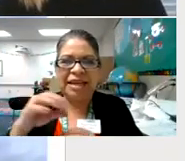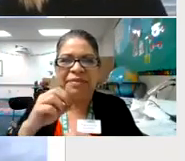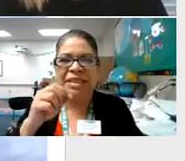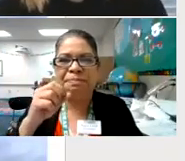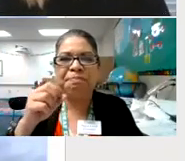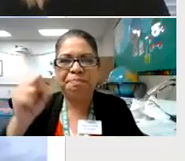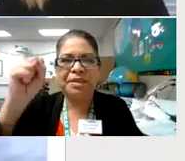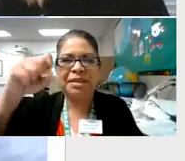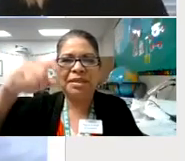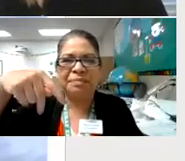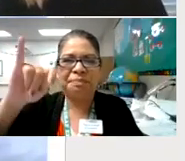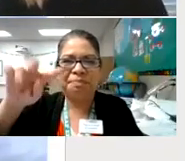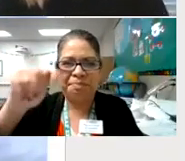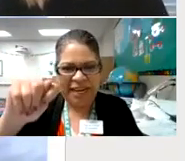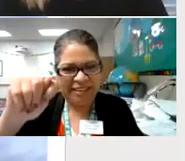spit.